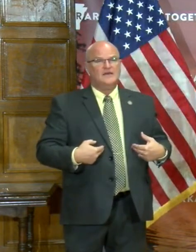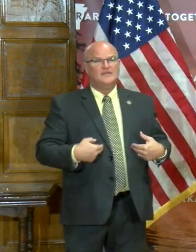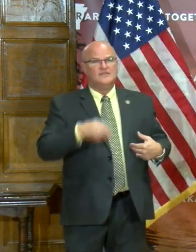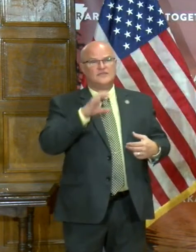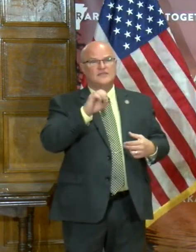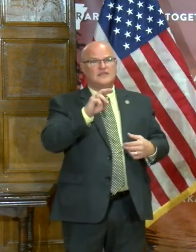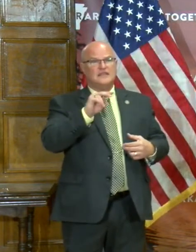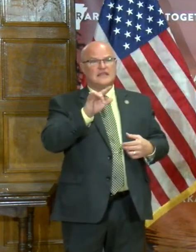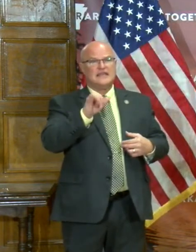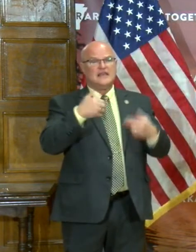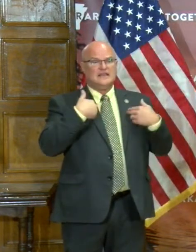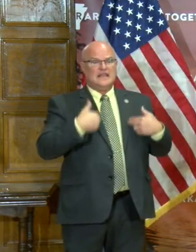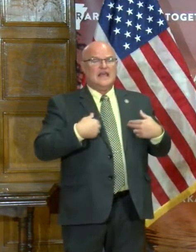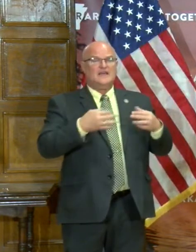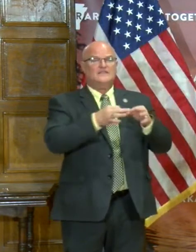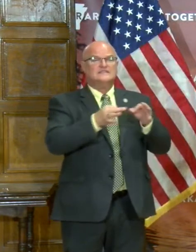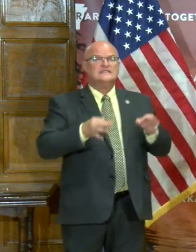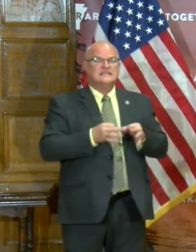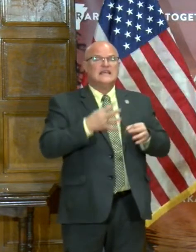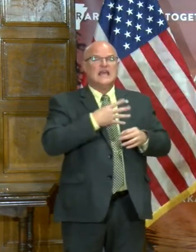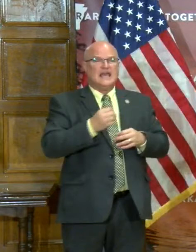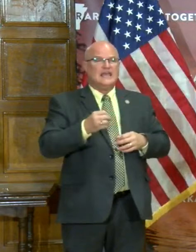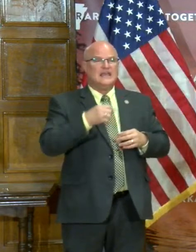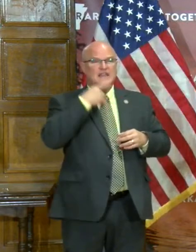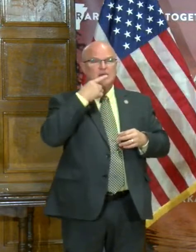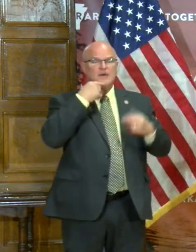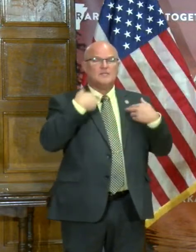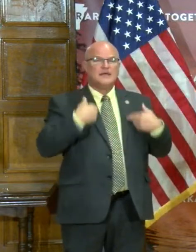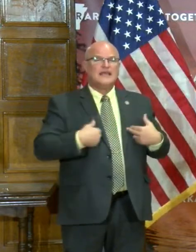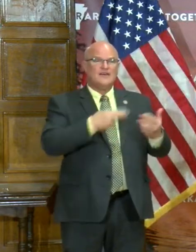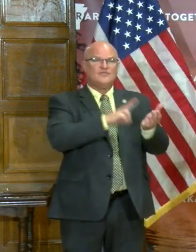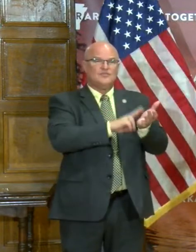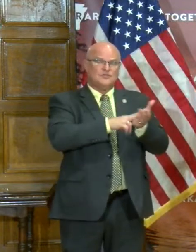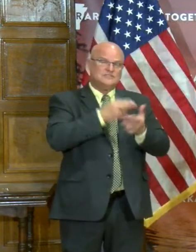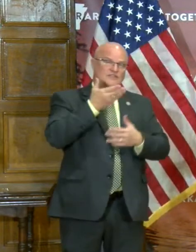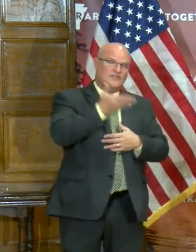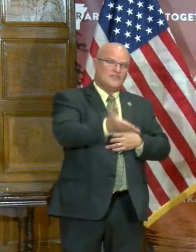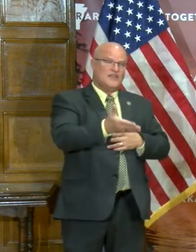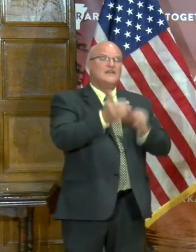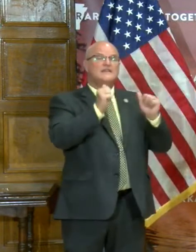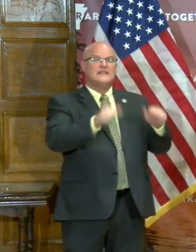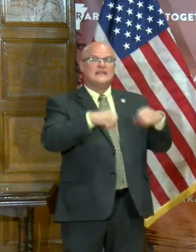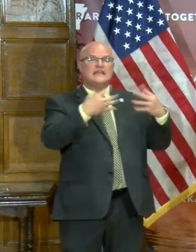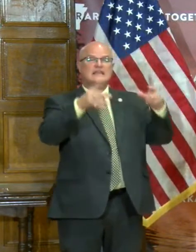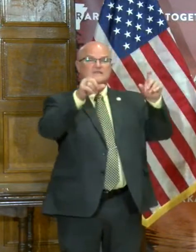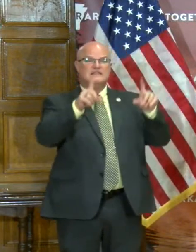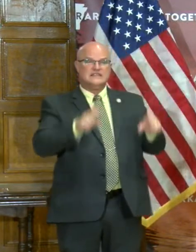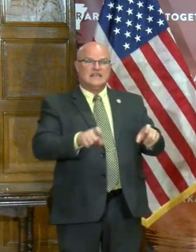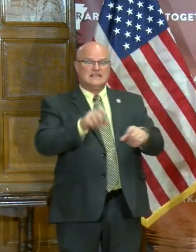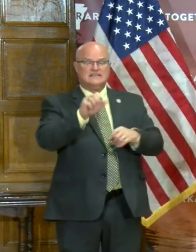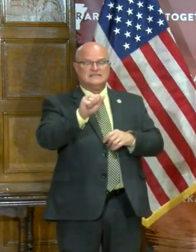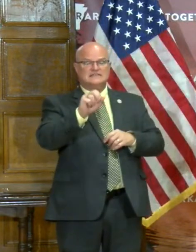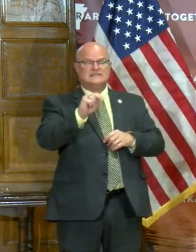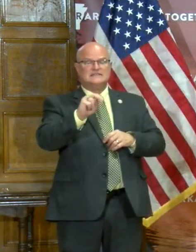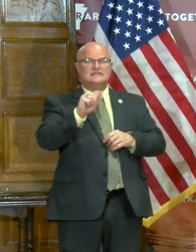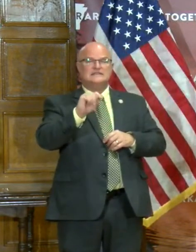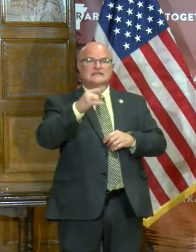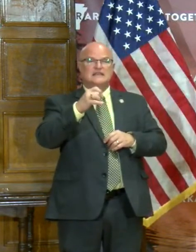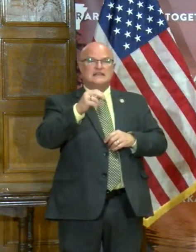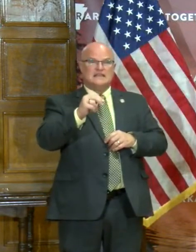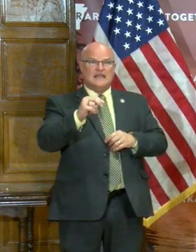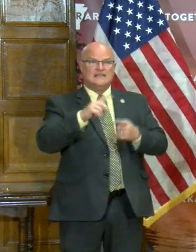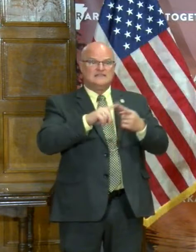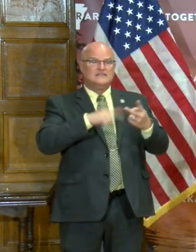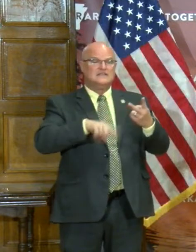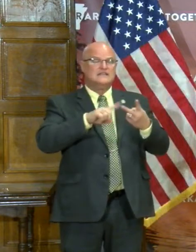county health facility, and our public health nurses that are there that can give a test. They can give an antigen test. They can